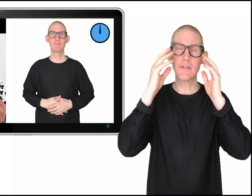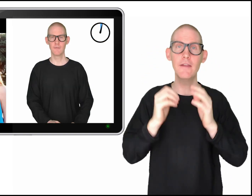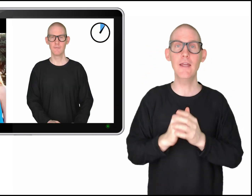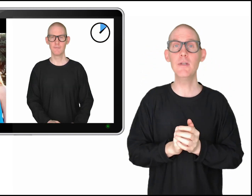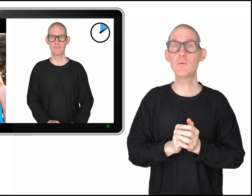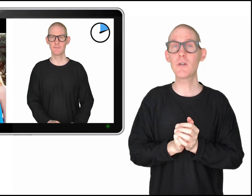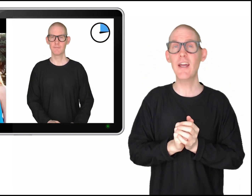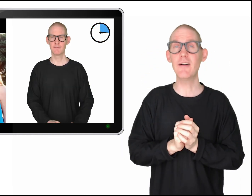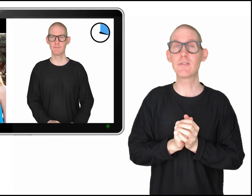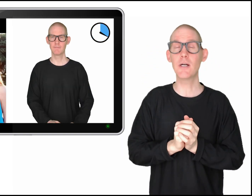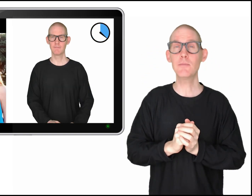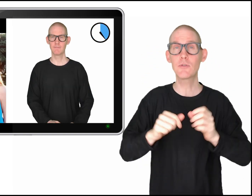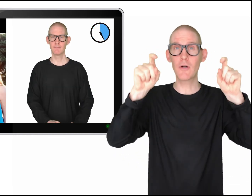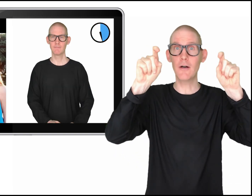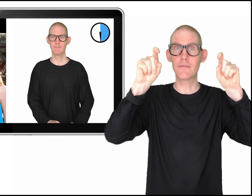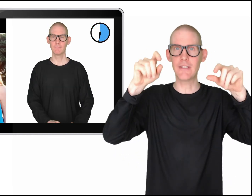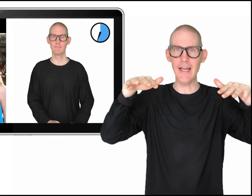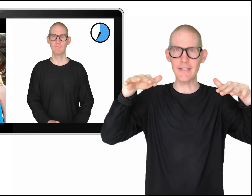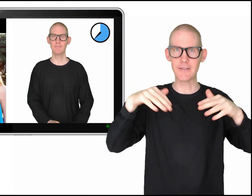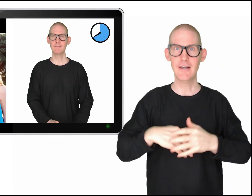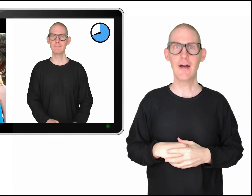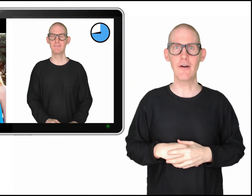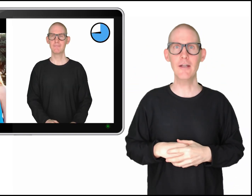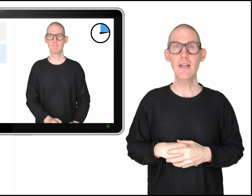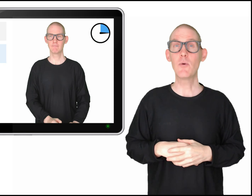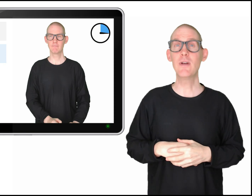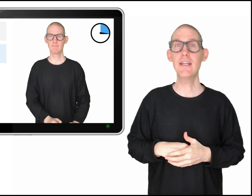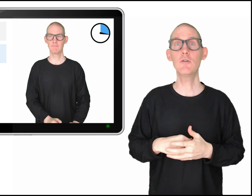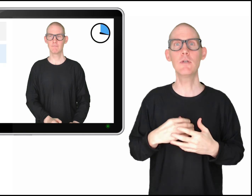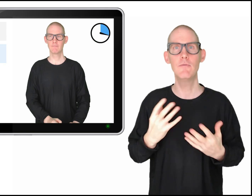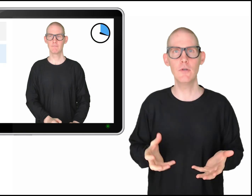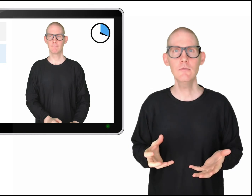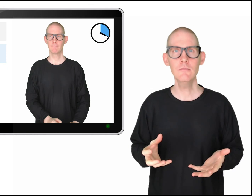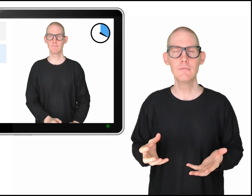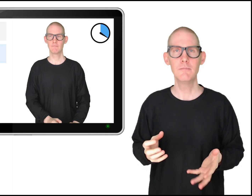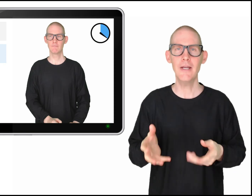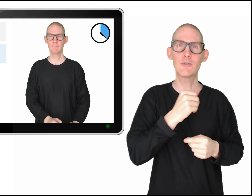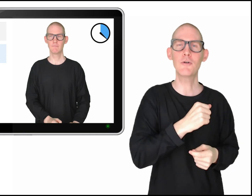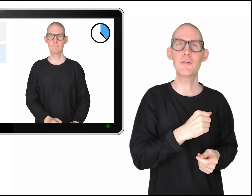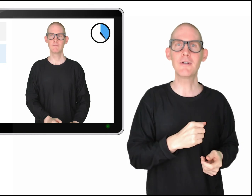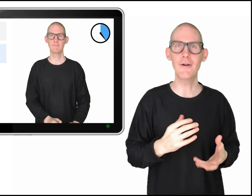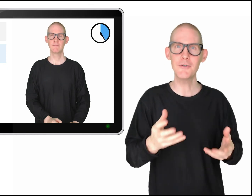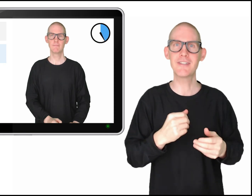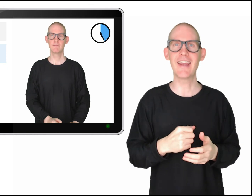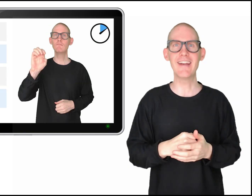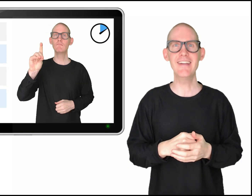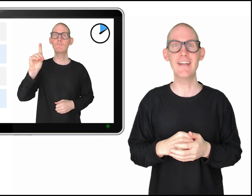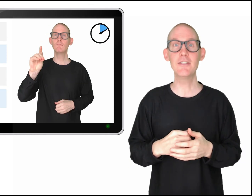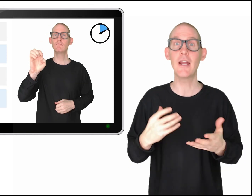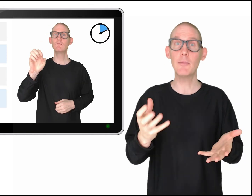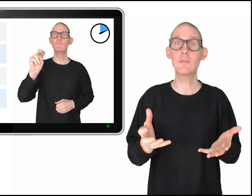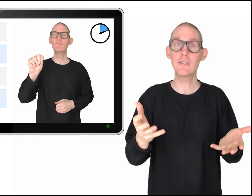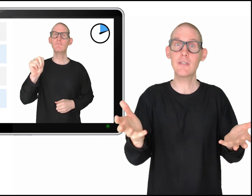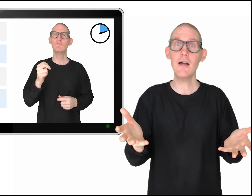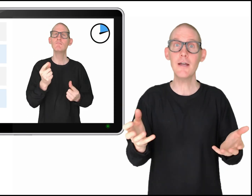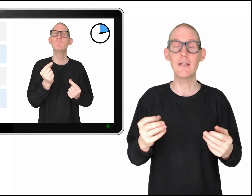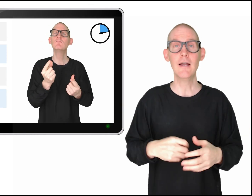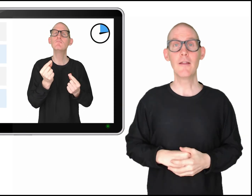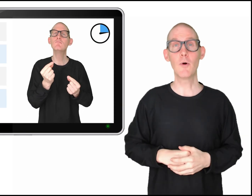that means we're going to have some sort of test. All right? We need to review, make sure you're understanding, and you're able to sign what we've